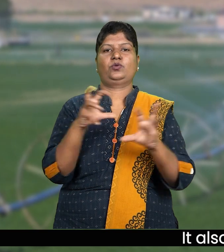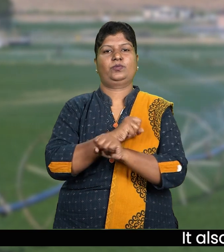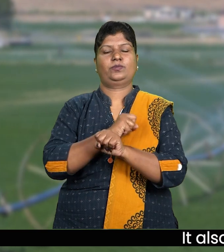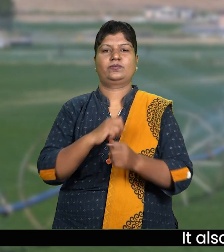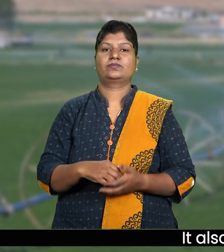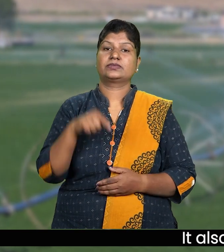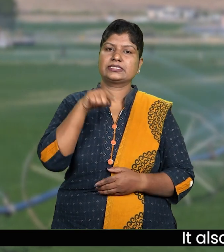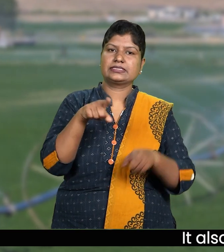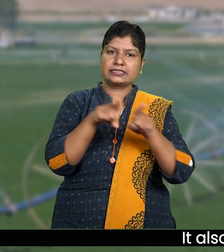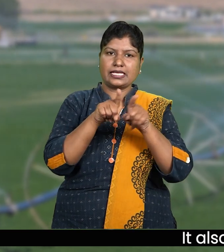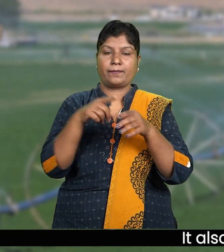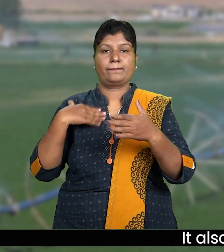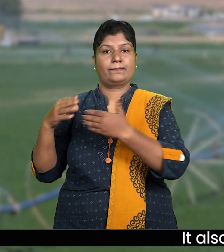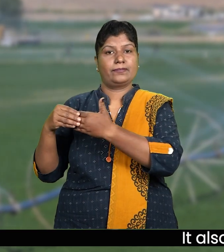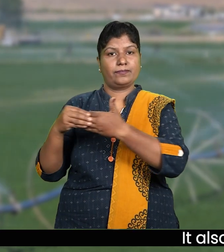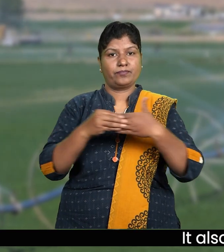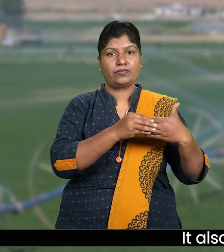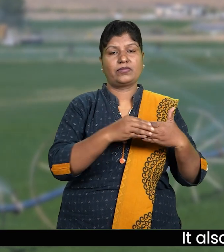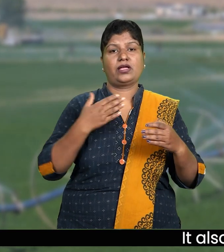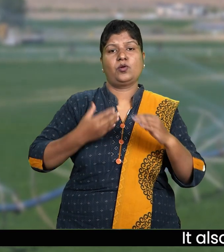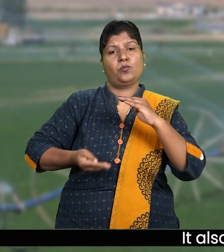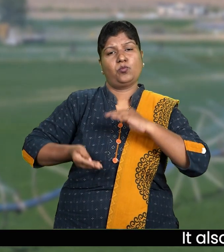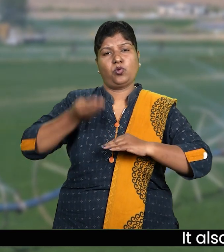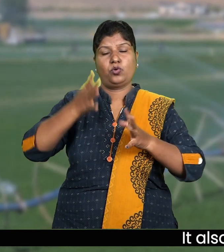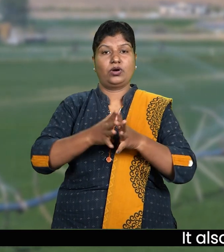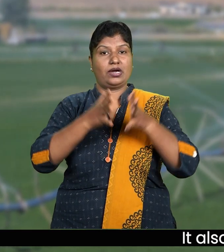It also leads to heavy water loss.